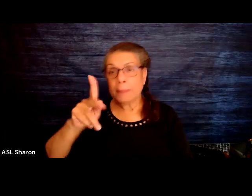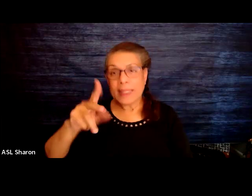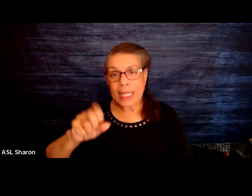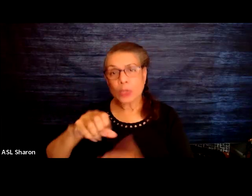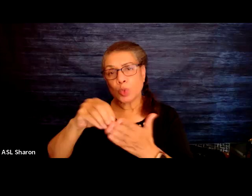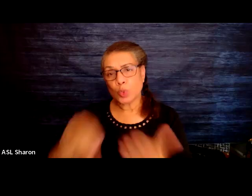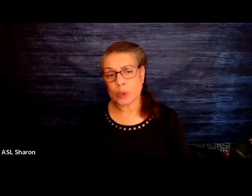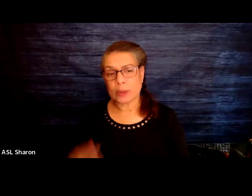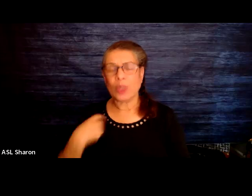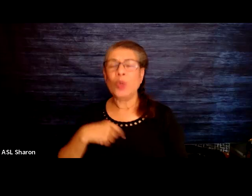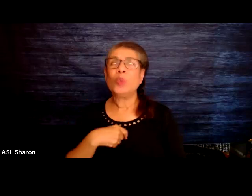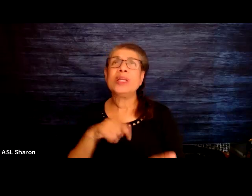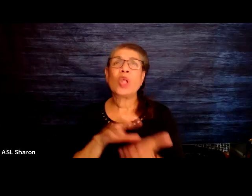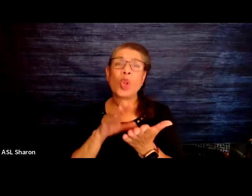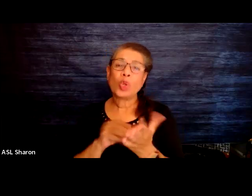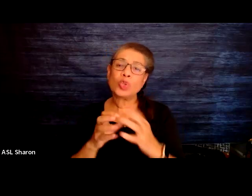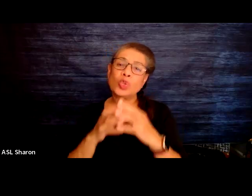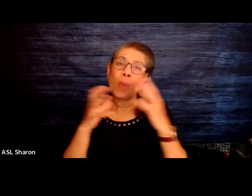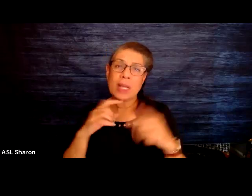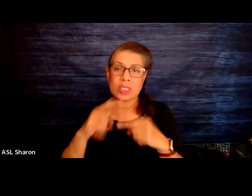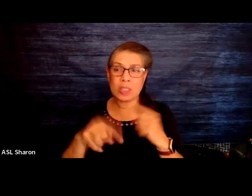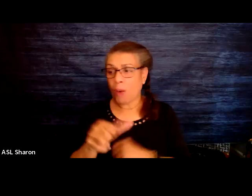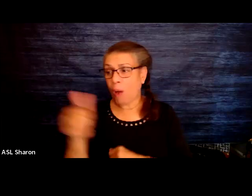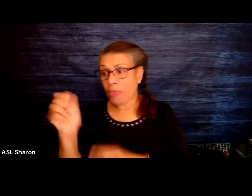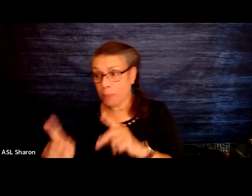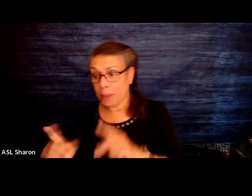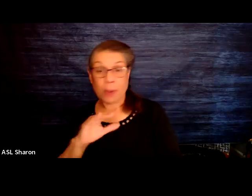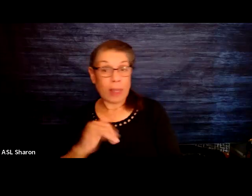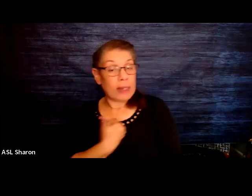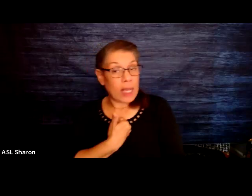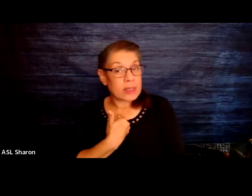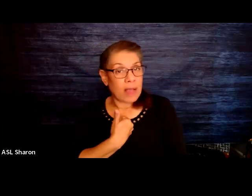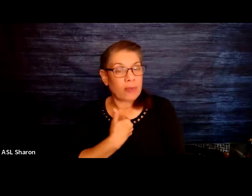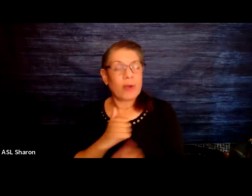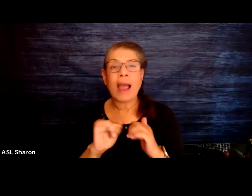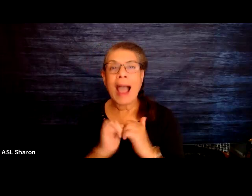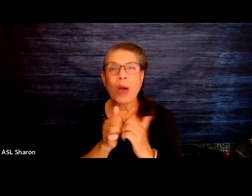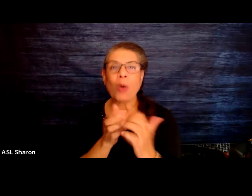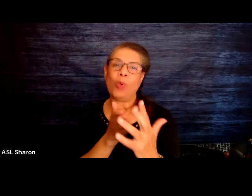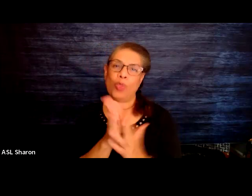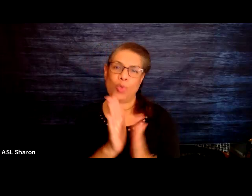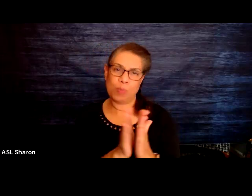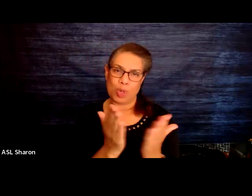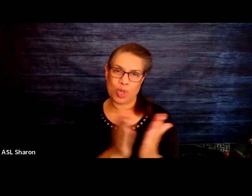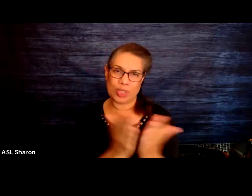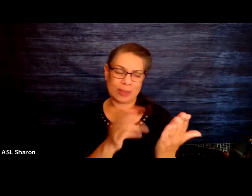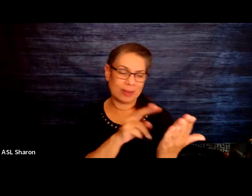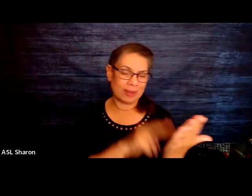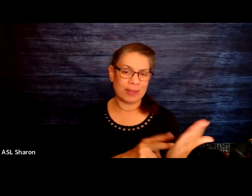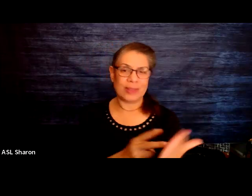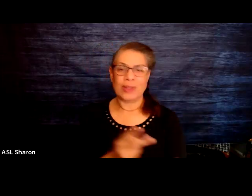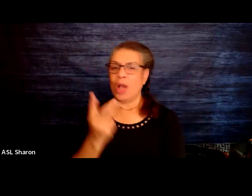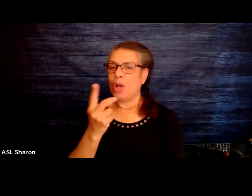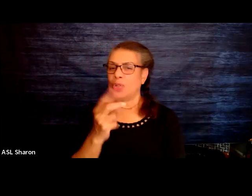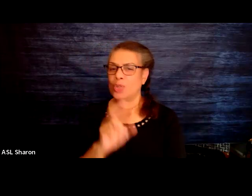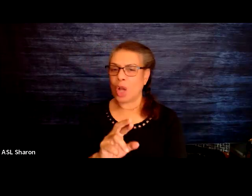We can learn so much about others and about ourselves by reading books. Dr. Rudine Sims